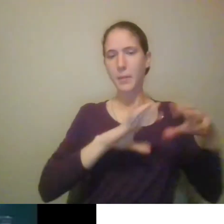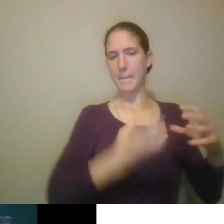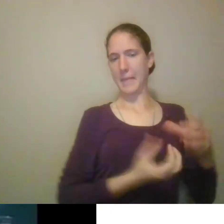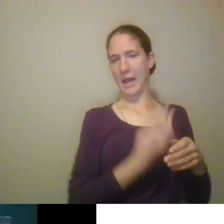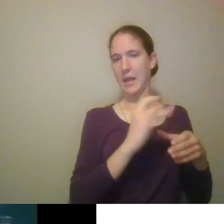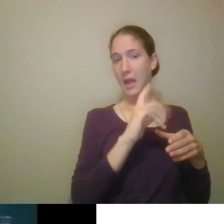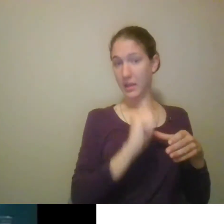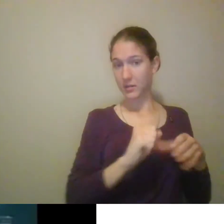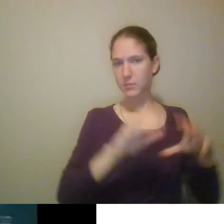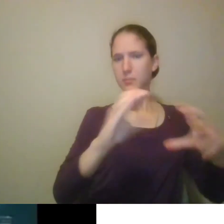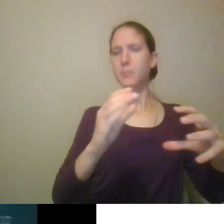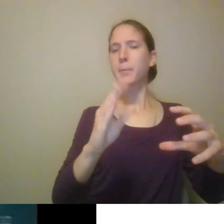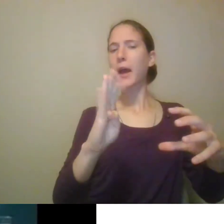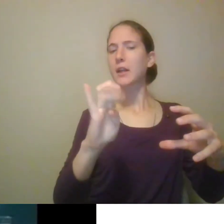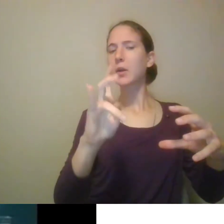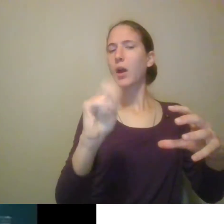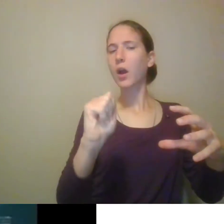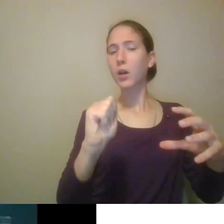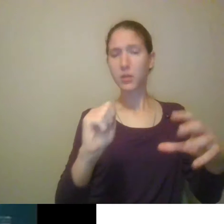All right. Dan, is there a problem?